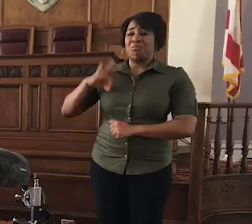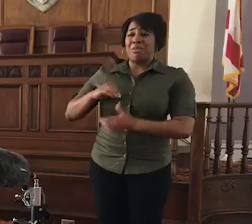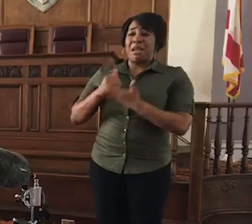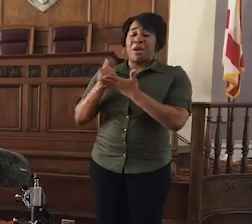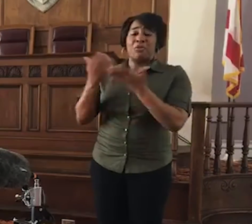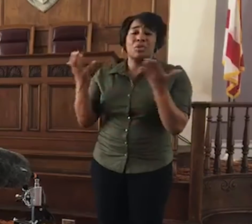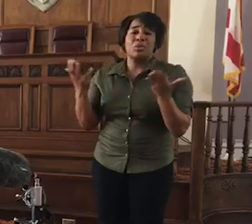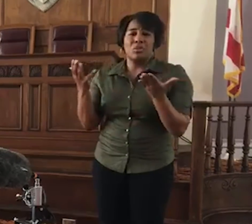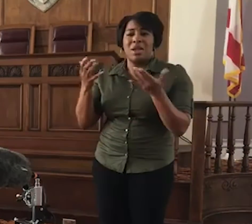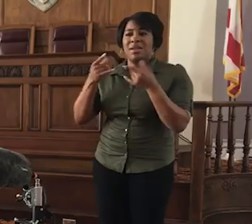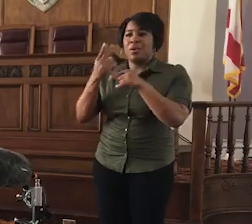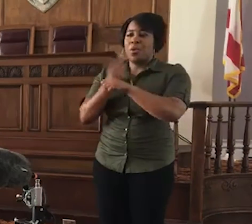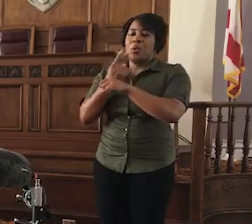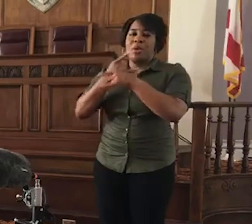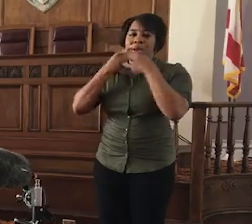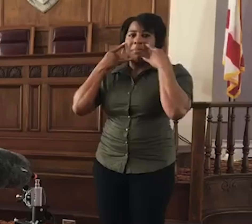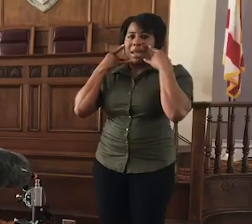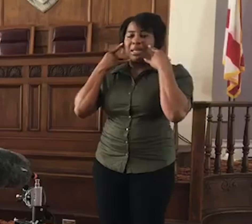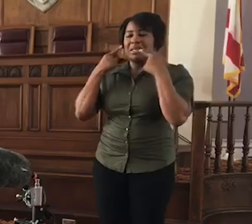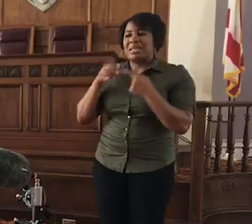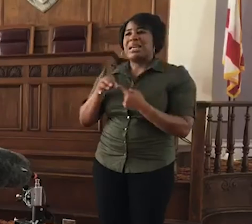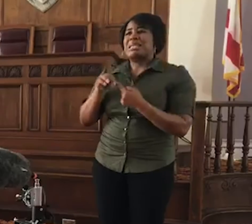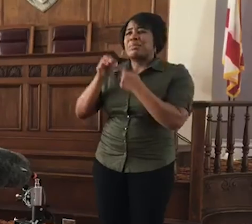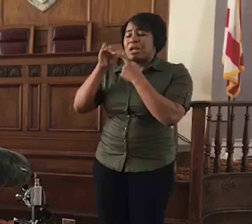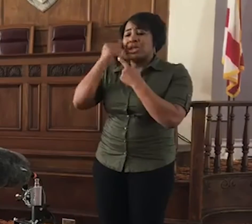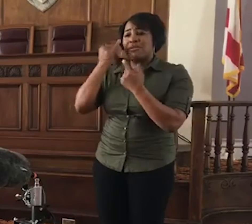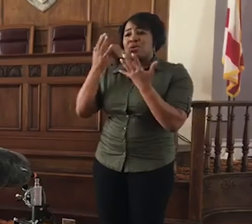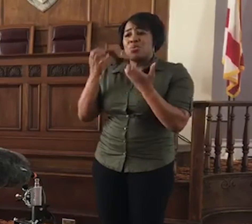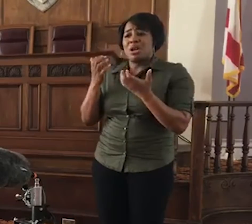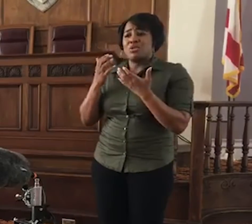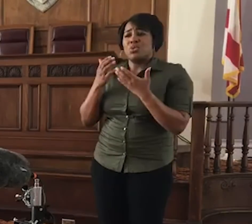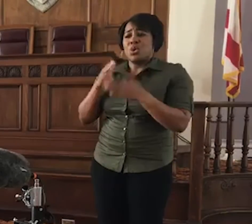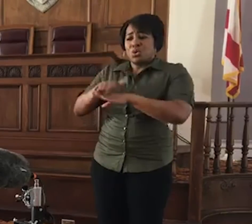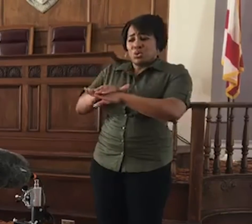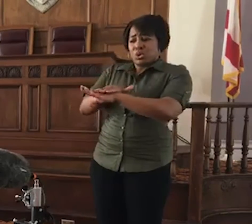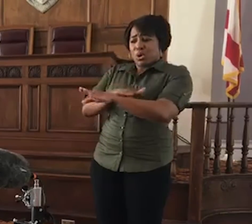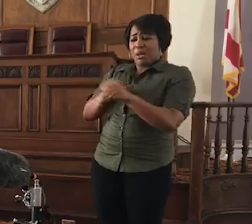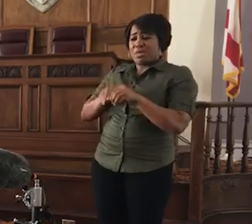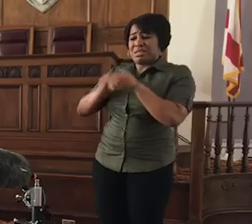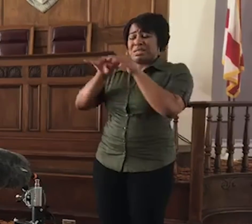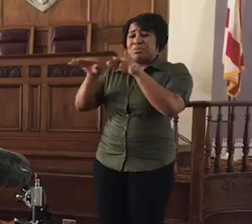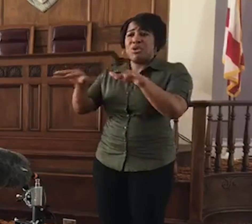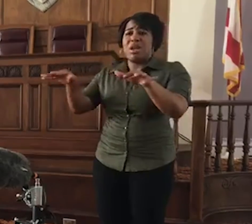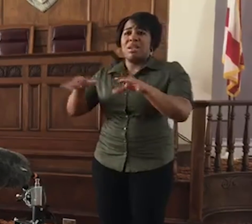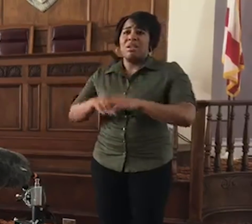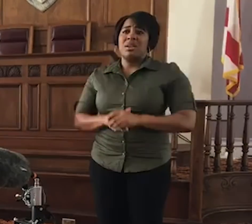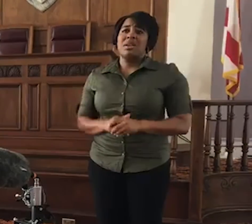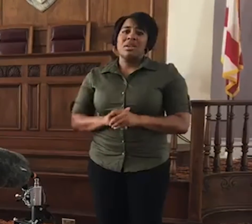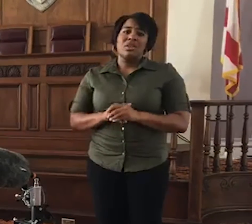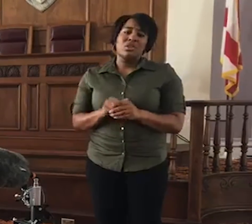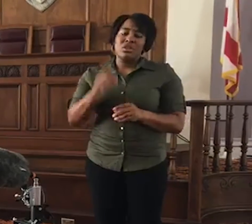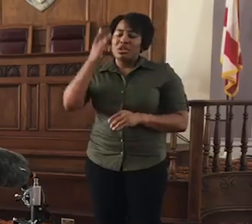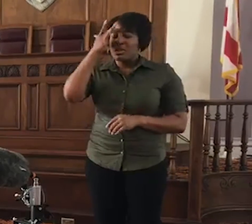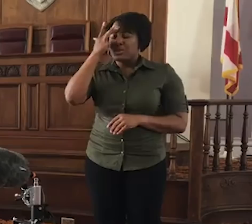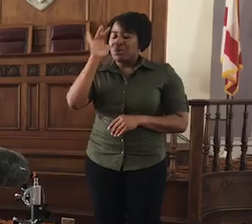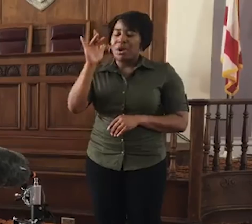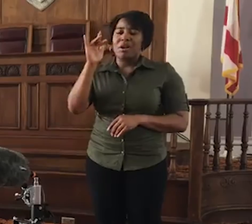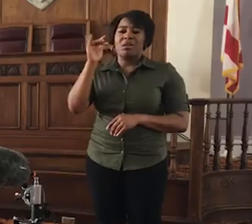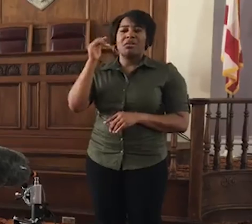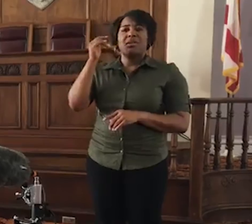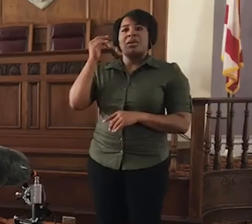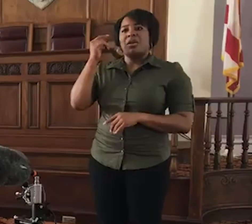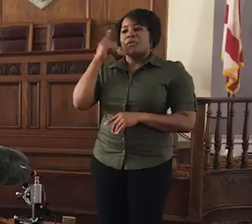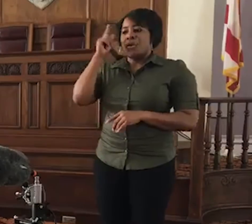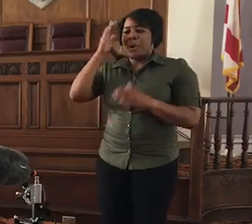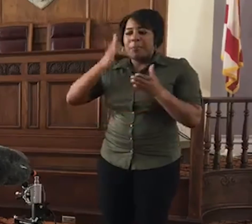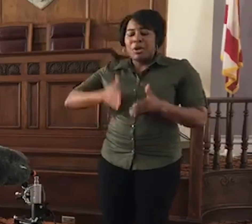to slow down community spread. Y'all, it's just the smart thing to do as a person, as a citizen, as